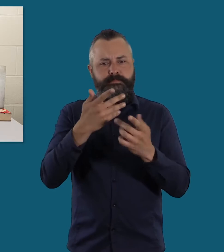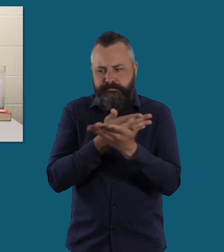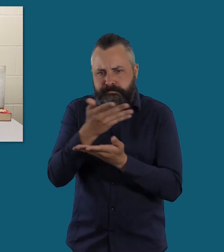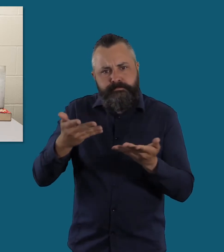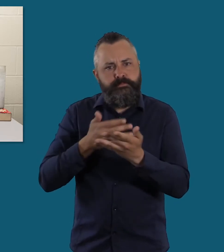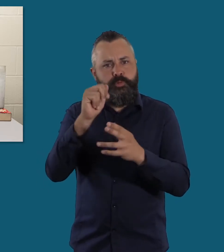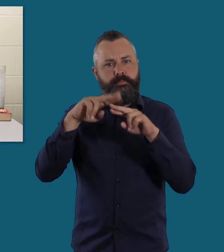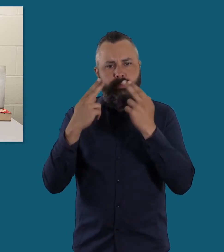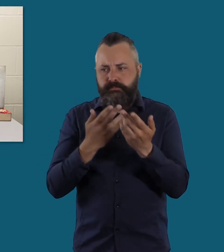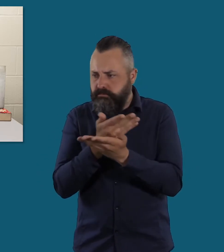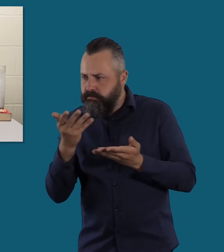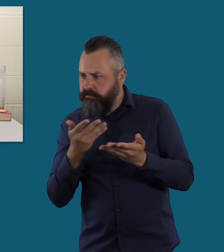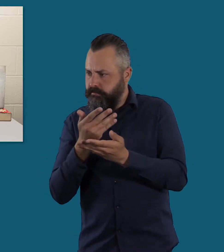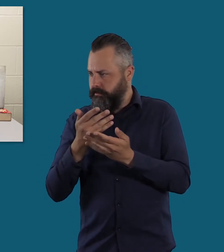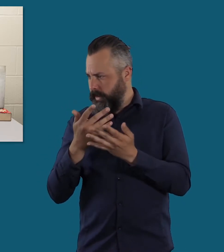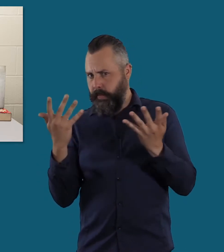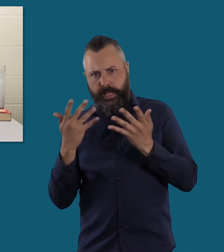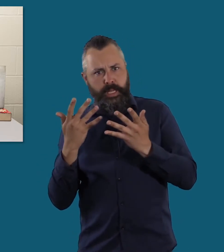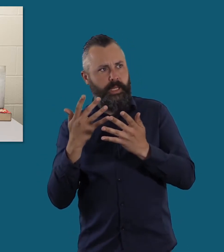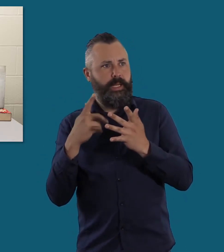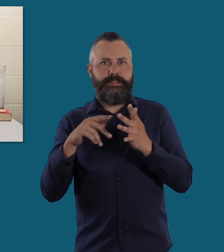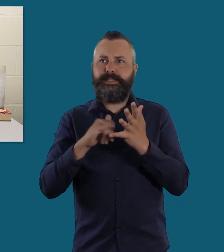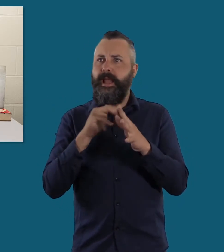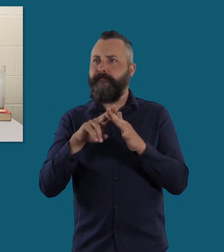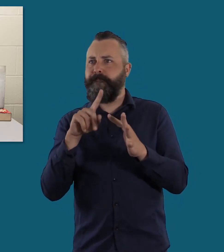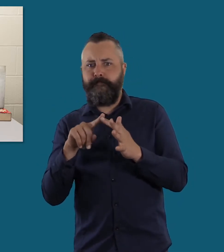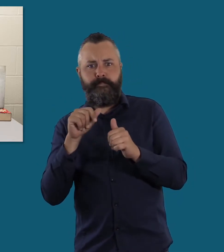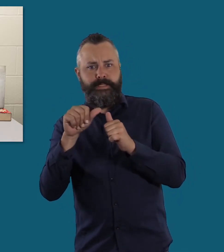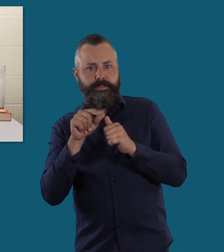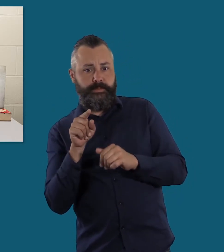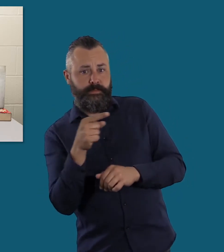Talk to your family about the safest areas for you to shelter during earthquakes.